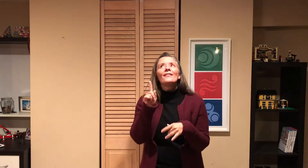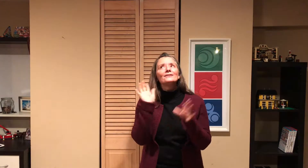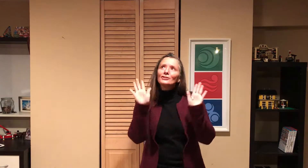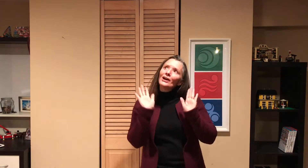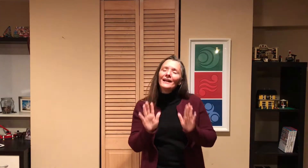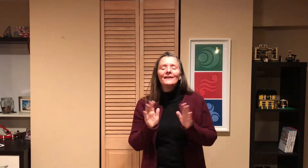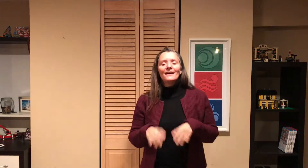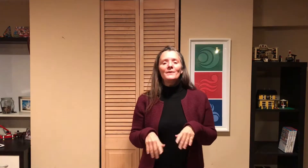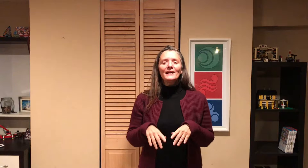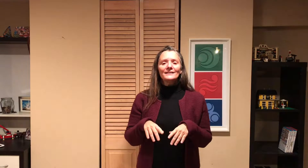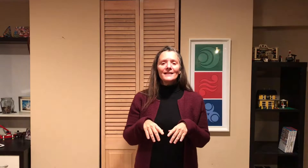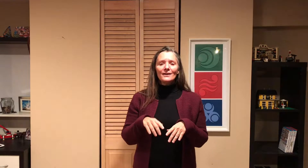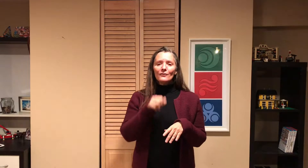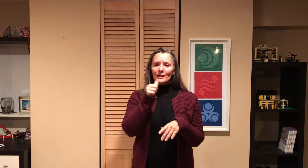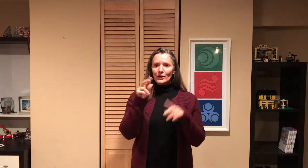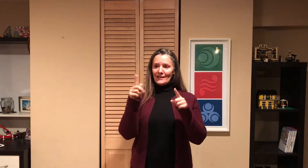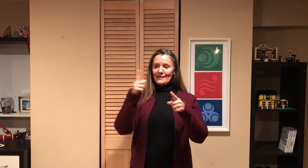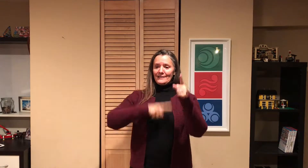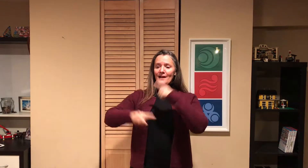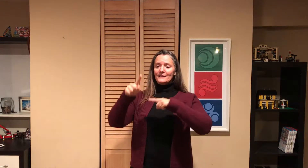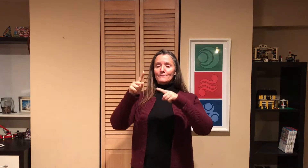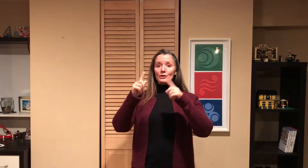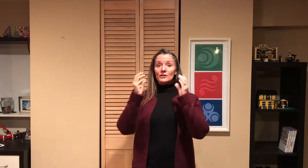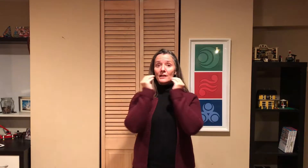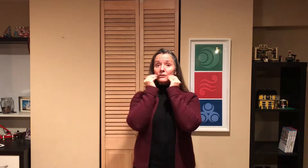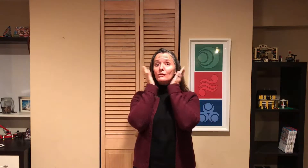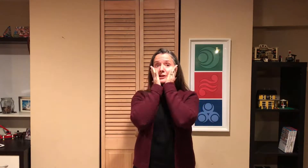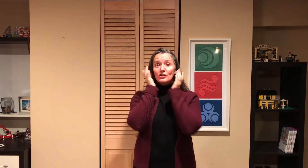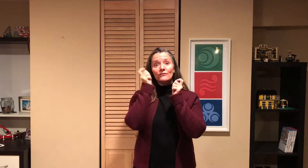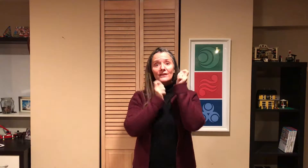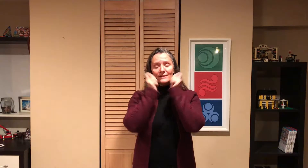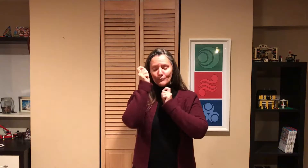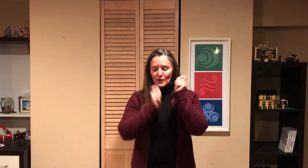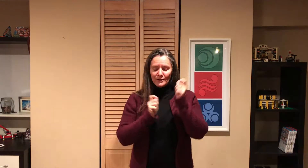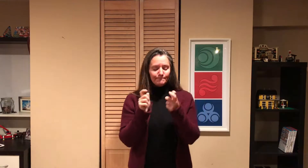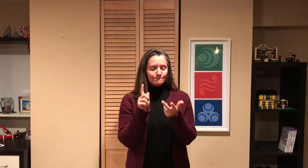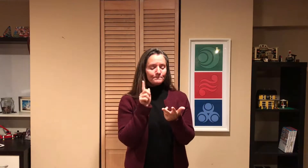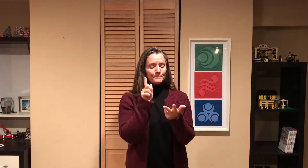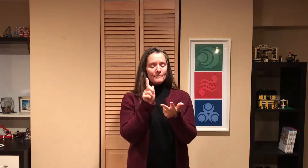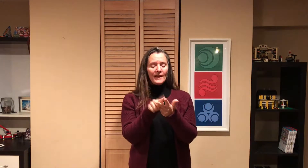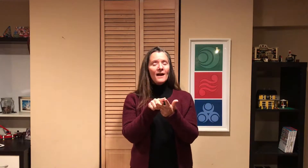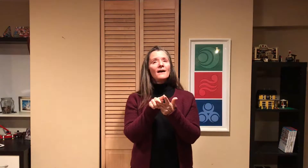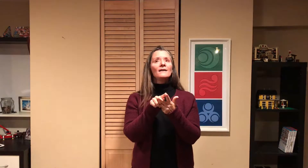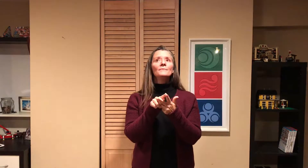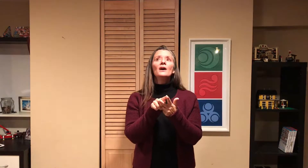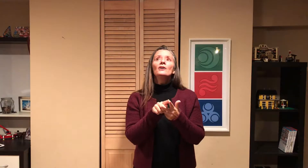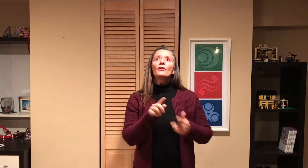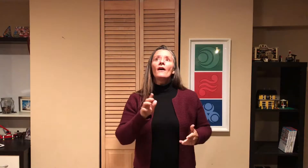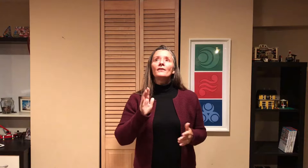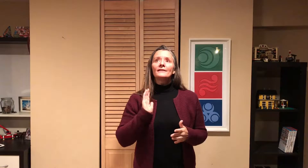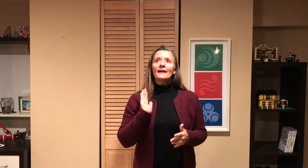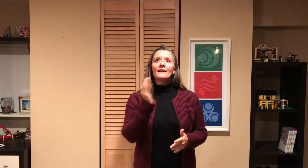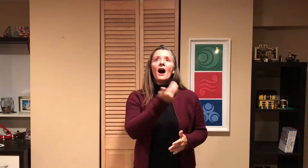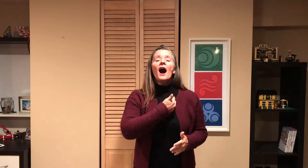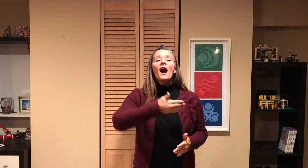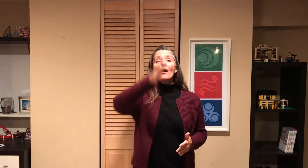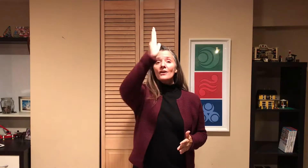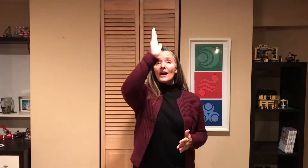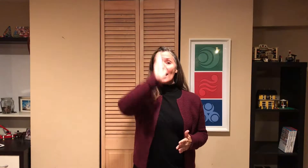that's great. Because they don't really look at the signs as much as they do look at your face expression. So I'm going to say, our